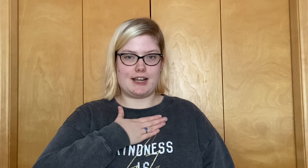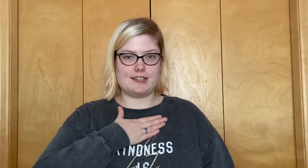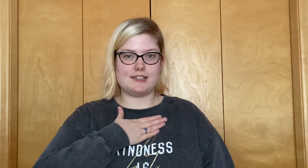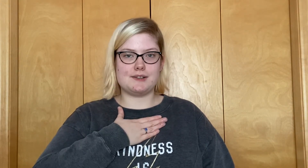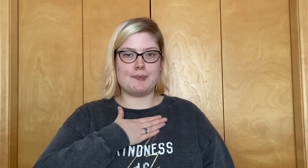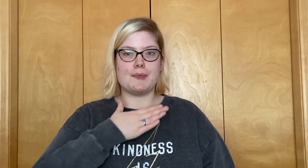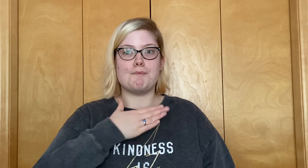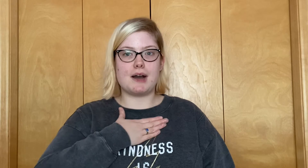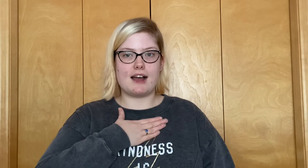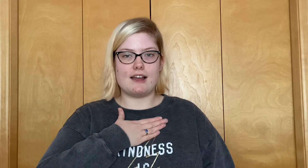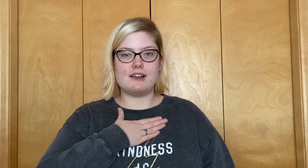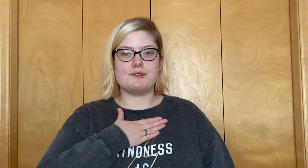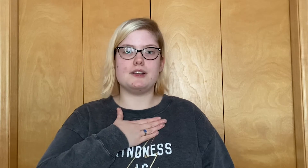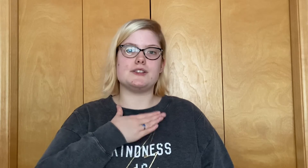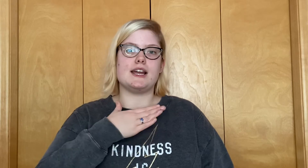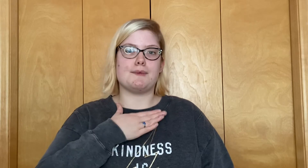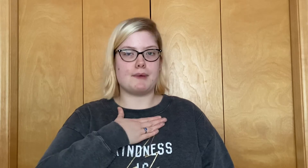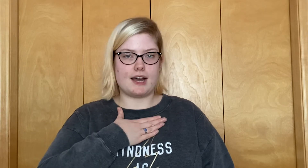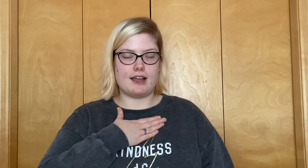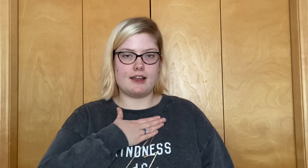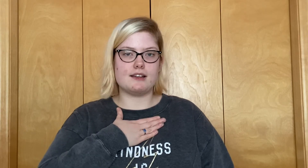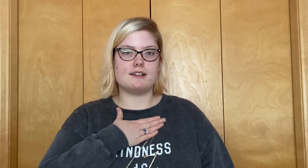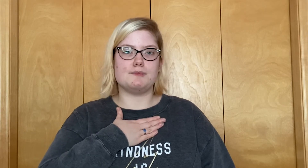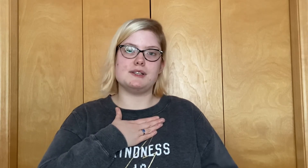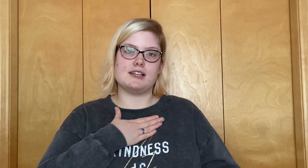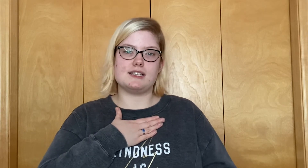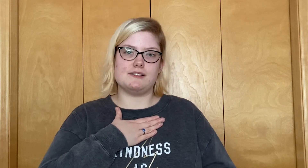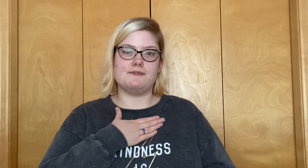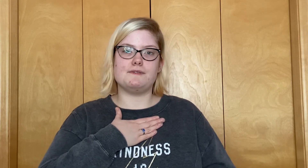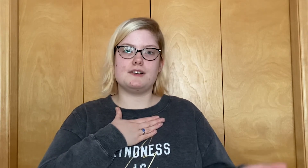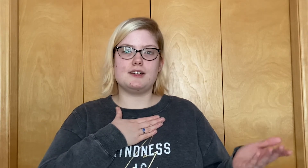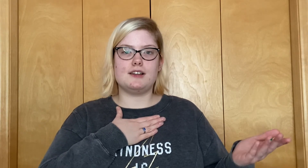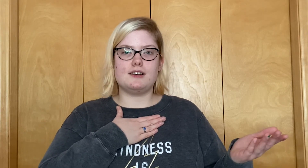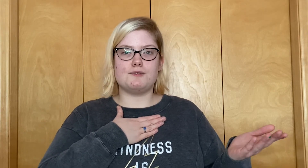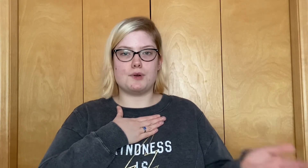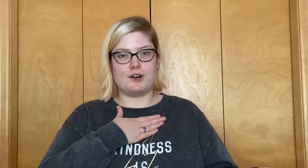chest. My, when you're saying my, a possessive word.